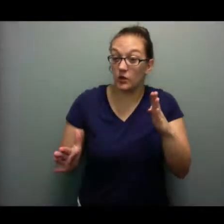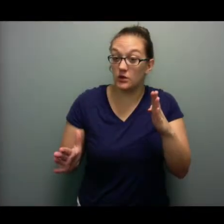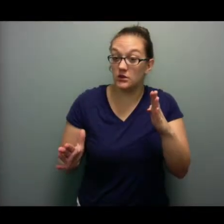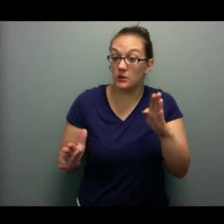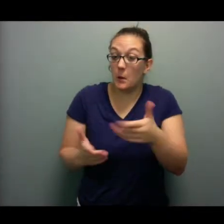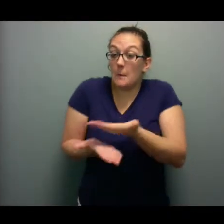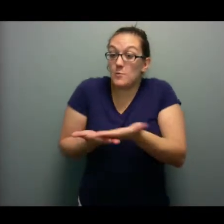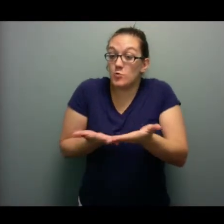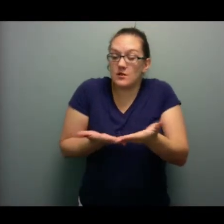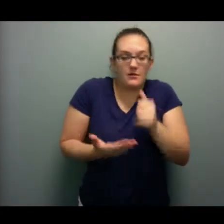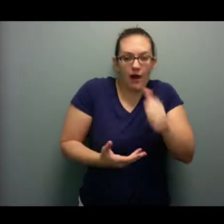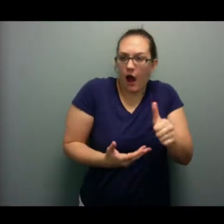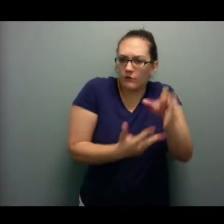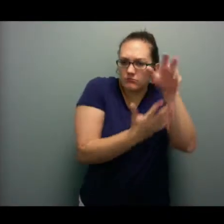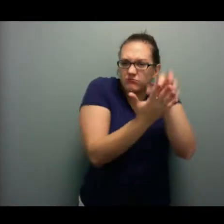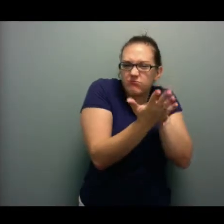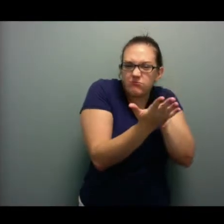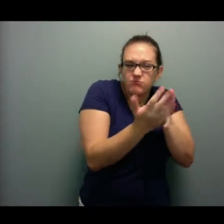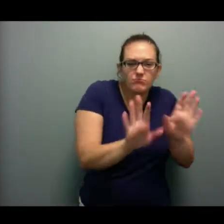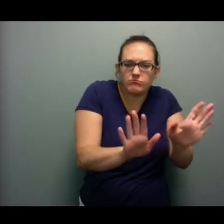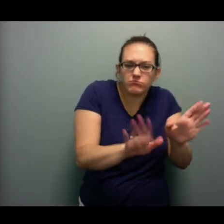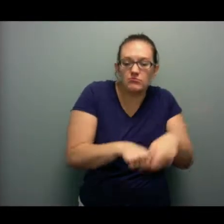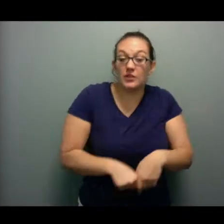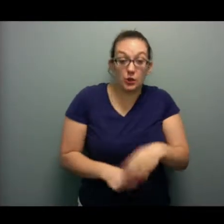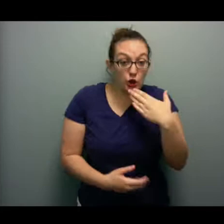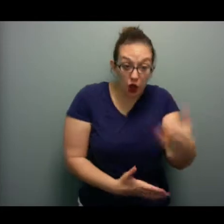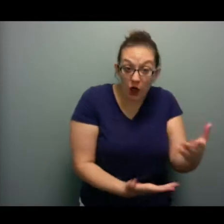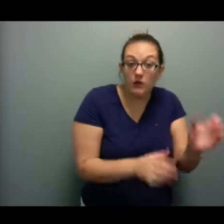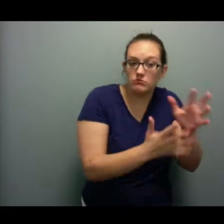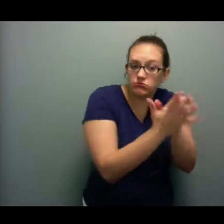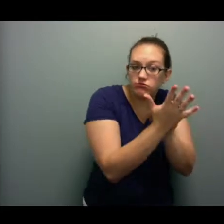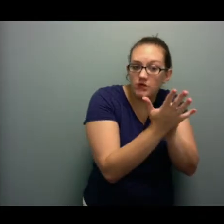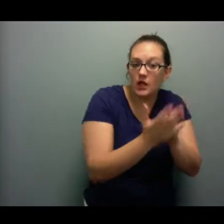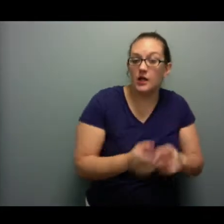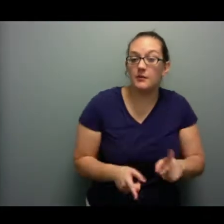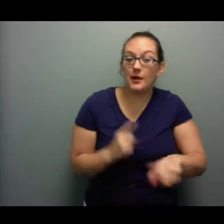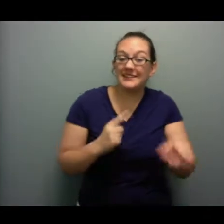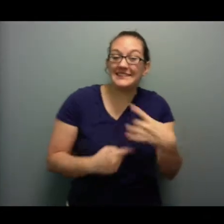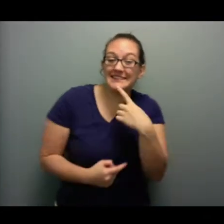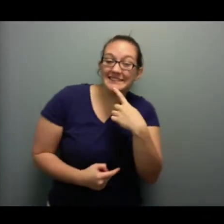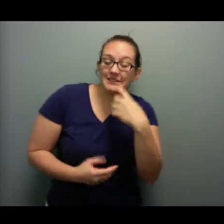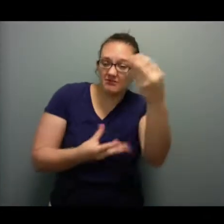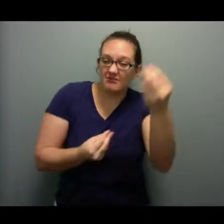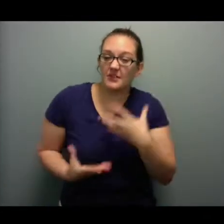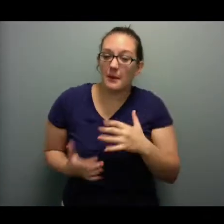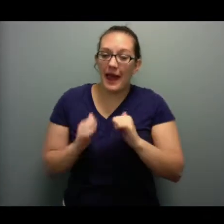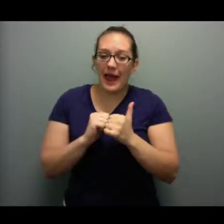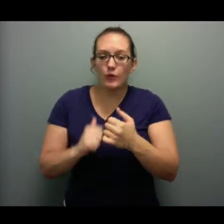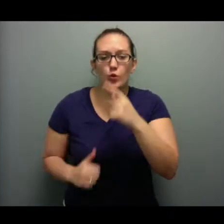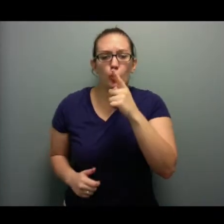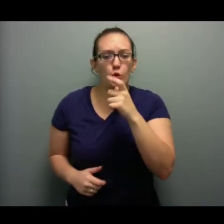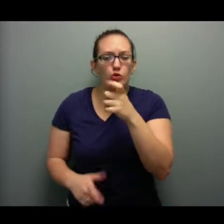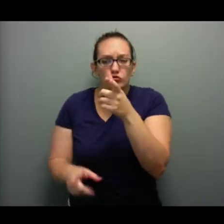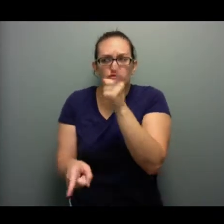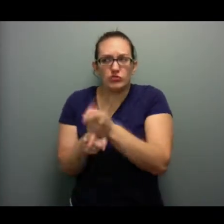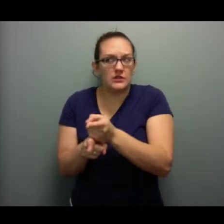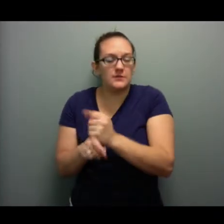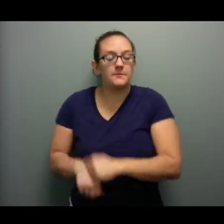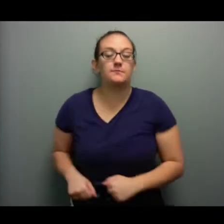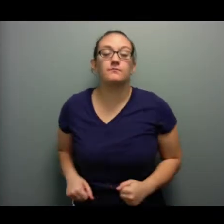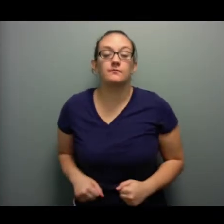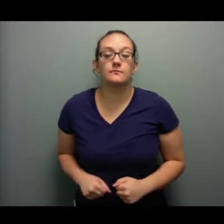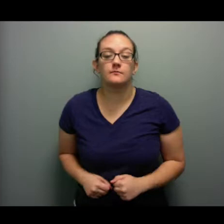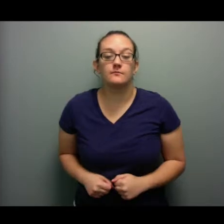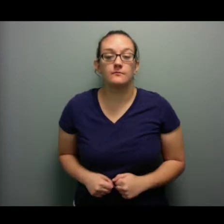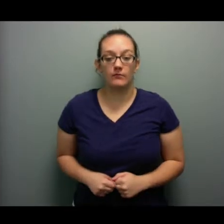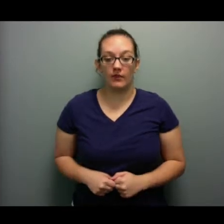just your calculations, because you guys did really well on your calculations that I walked by, but tell me who's correct in this next problem. Robbie thinks the area